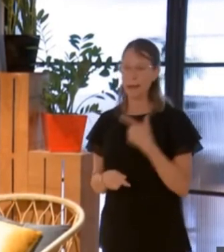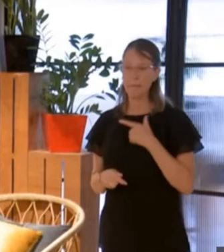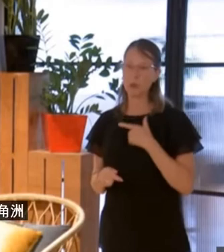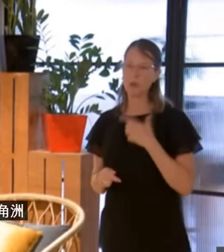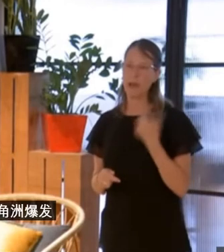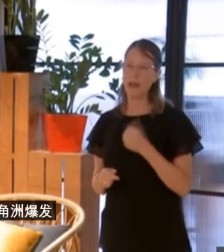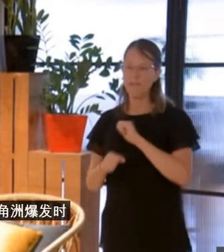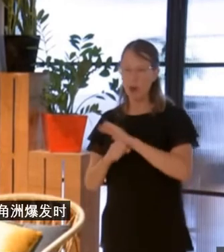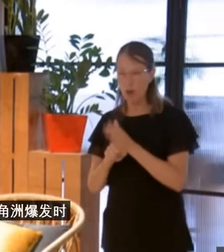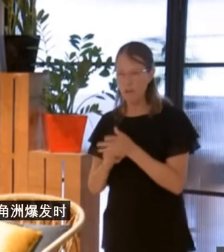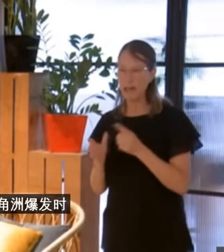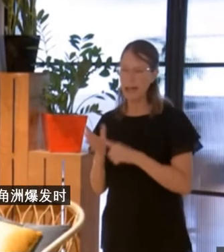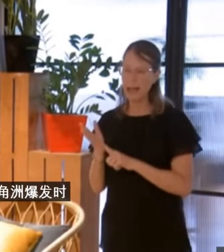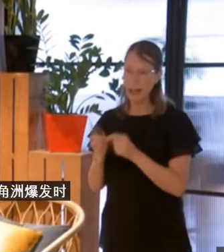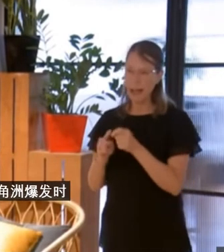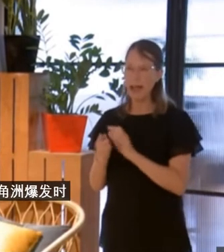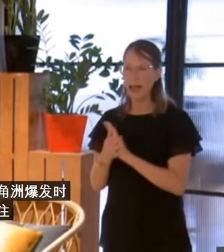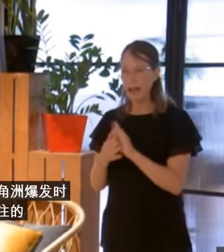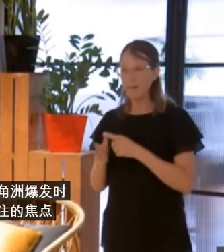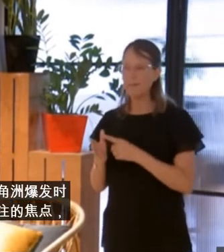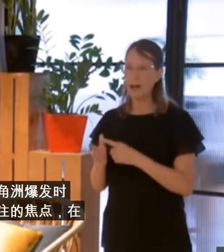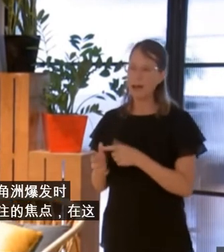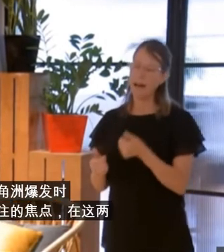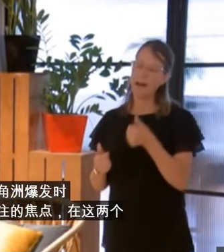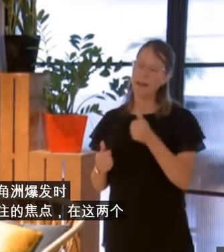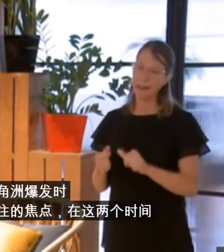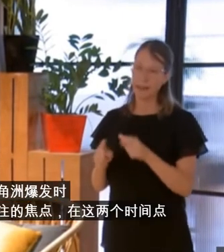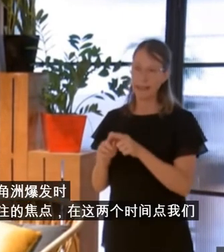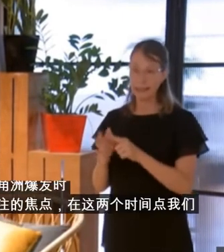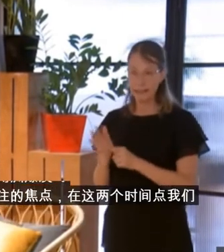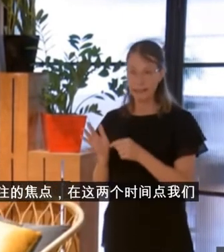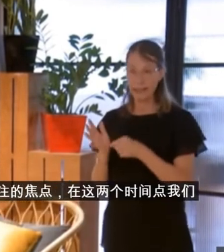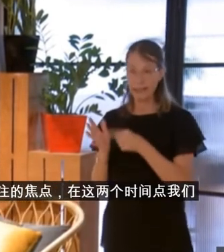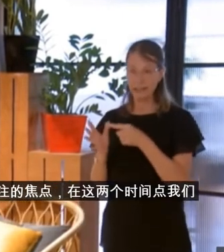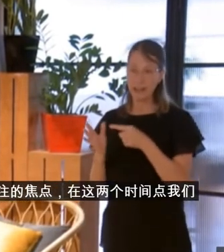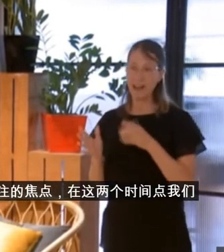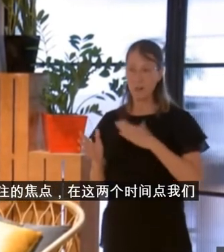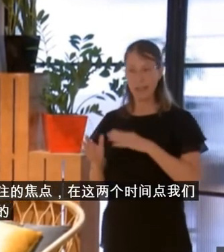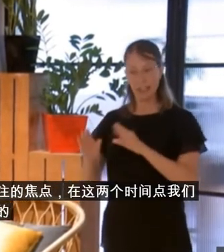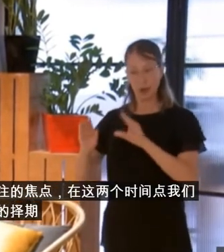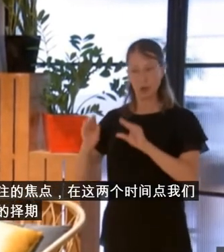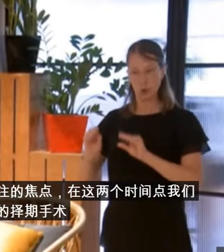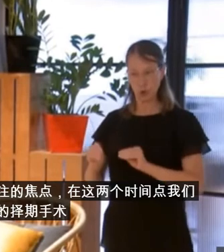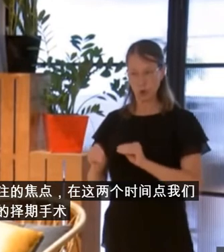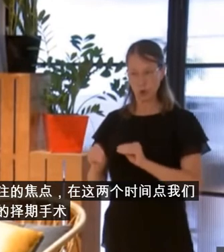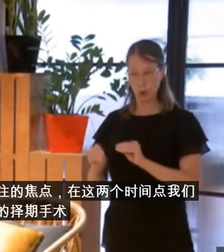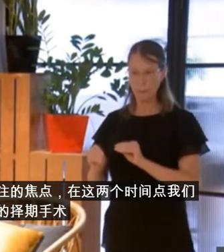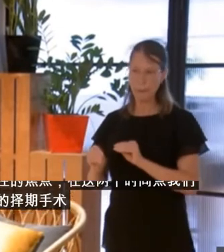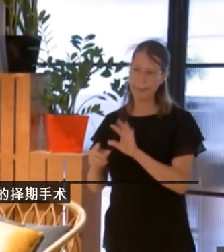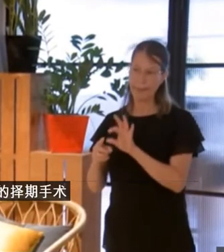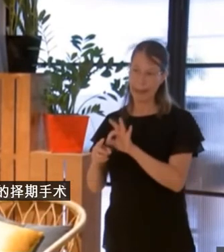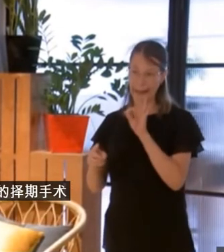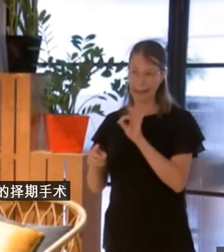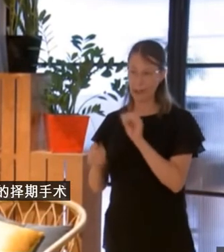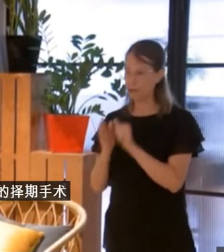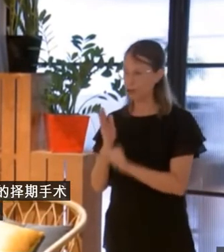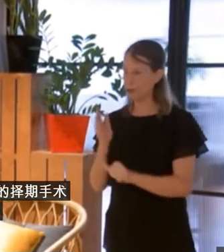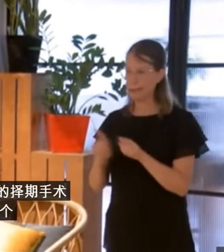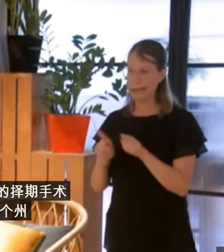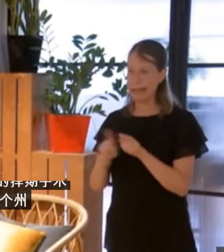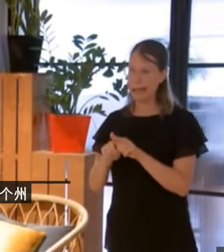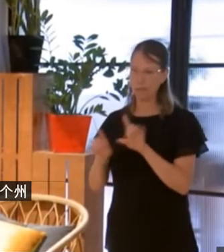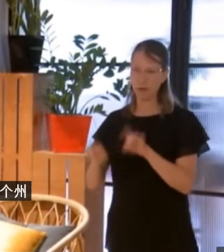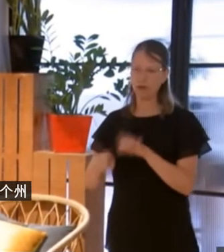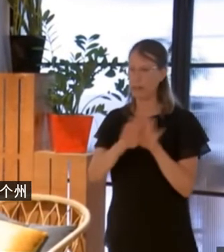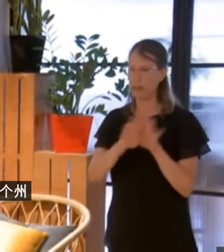Alpha outbreak, the Delta outbreak, and at both those points in time, we had to suspend non-urgent elective surgery, just like every other